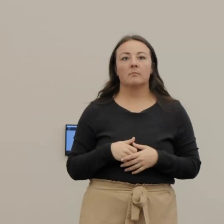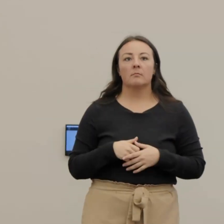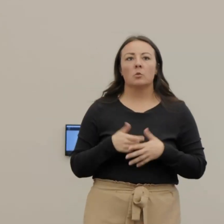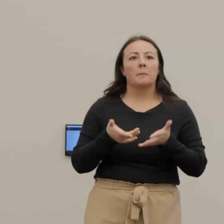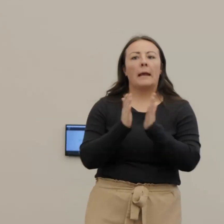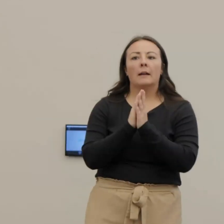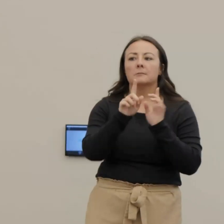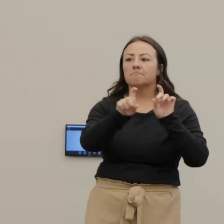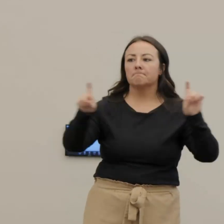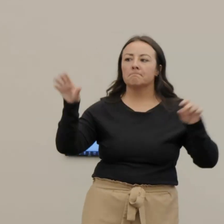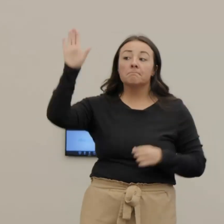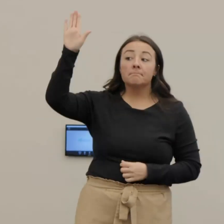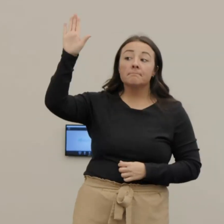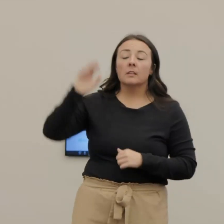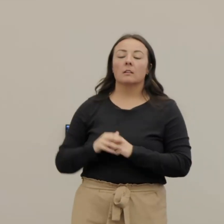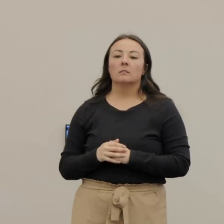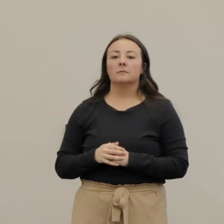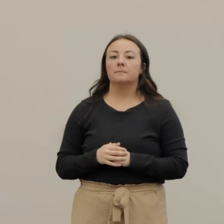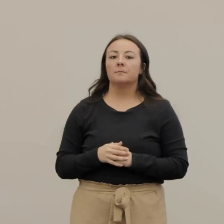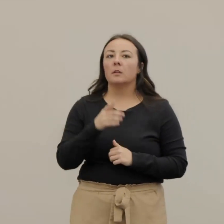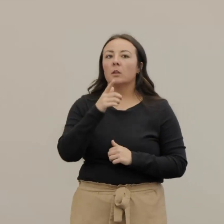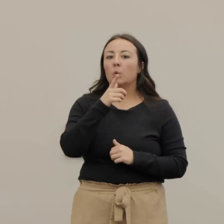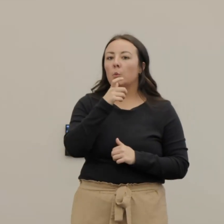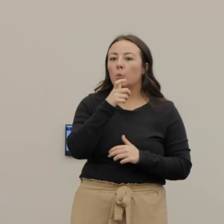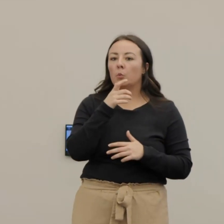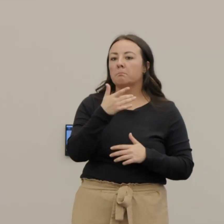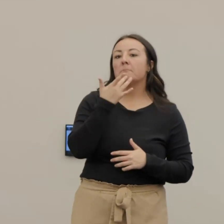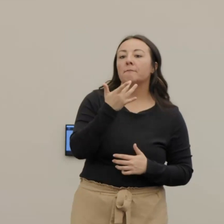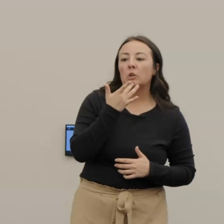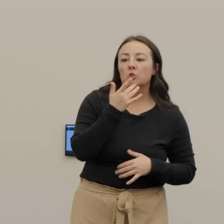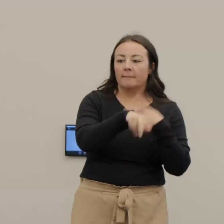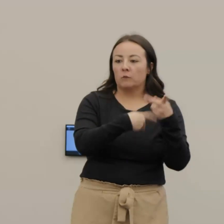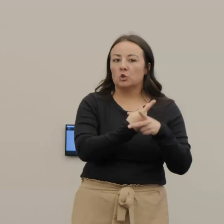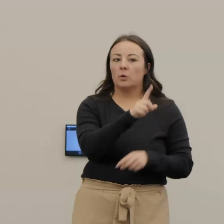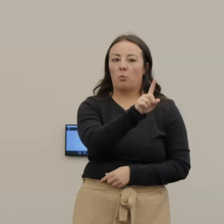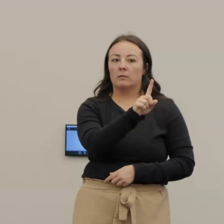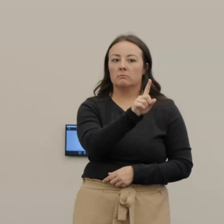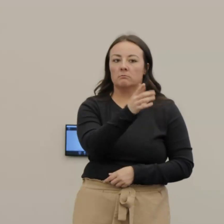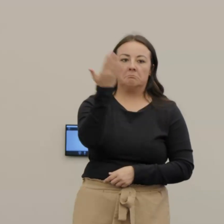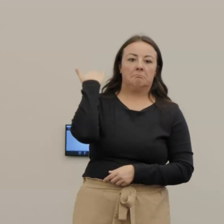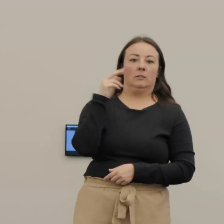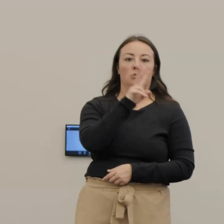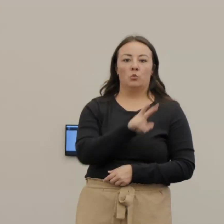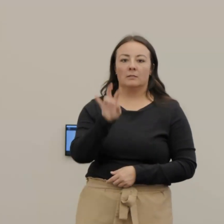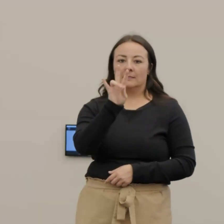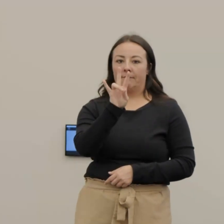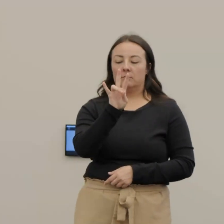raise of hands, who likes version 1 from 2007? Anyone want to use that